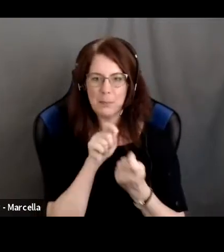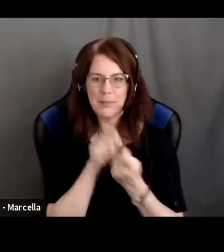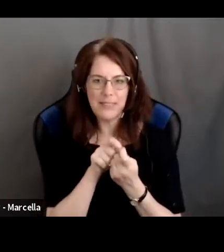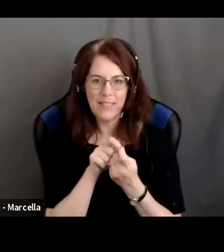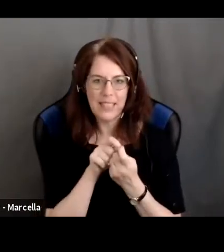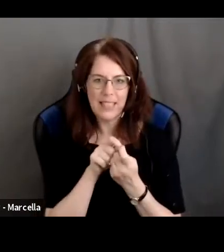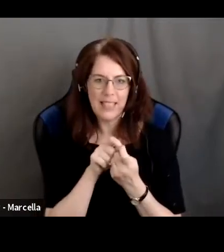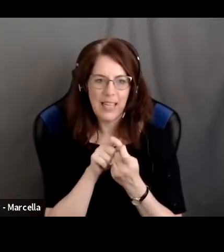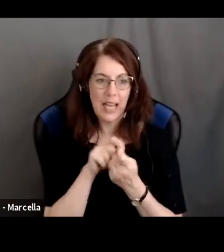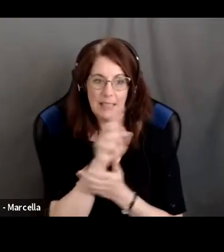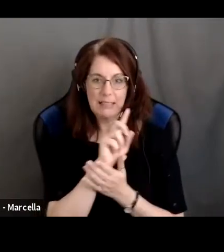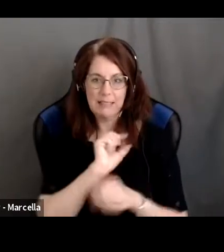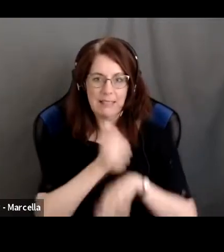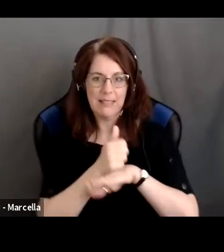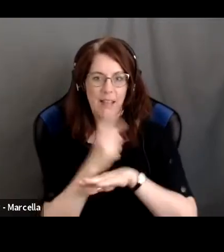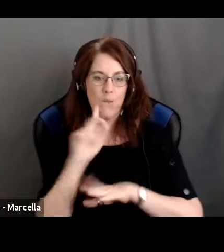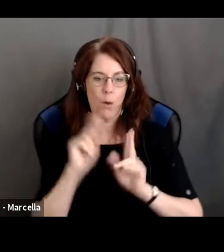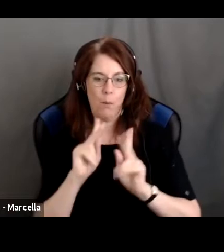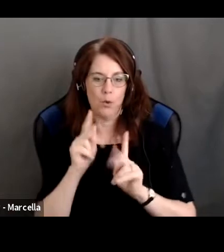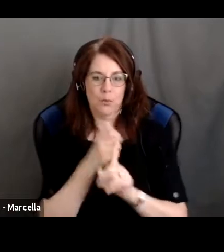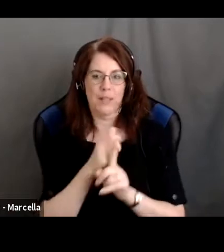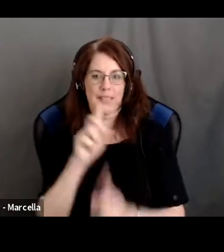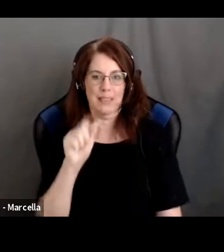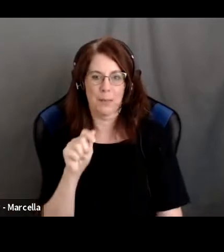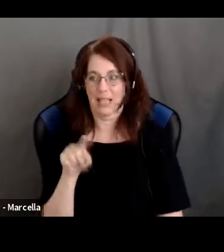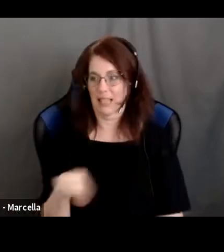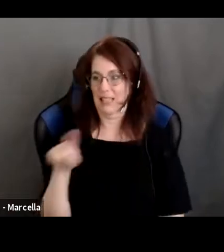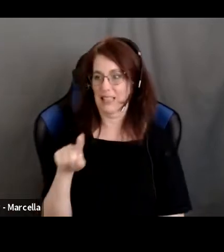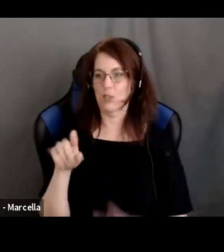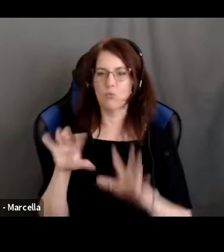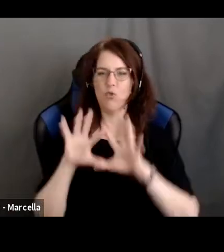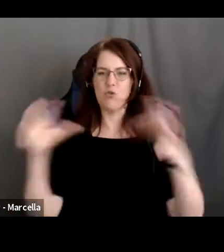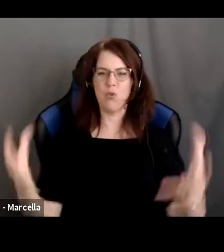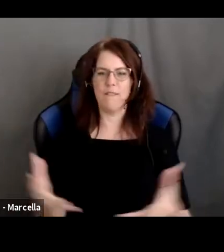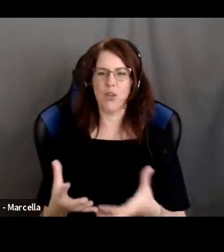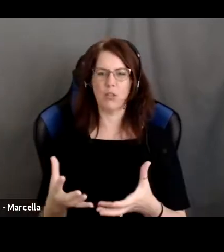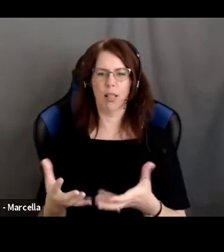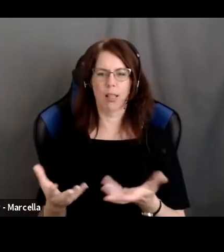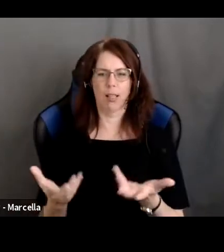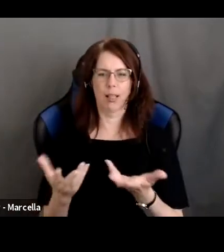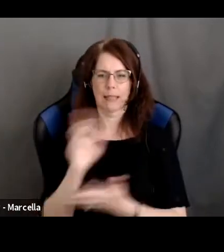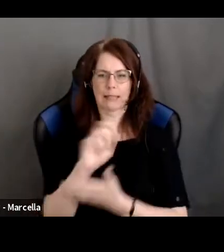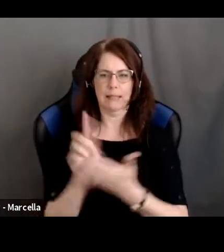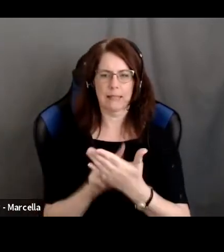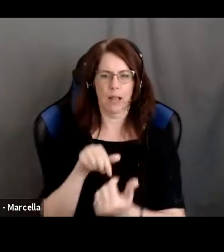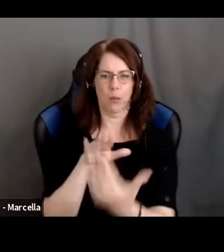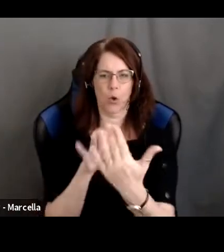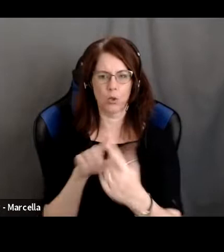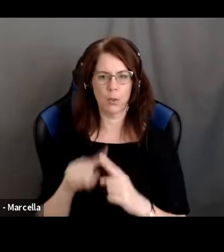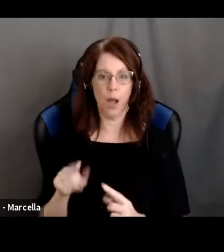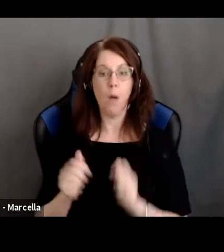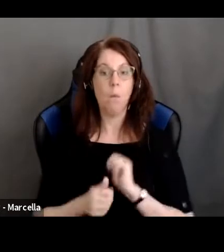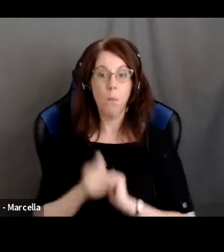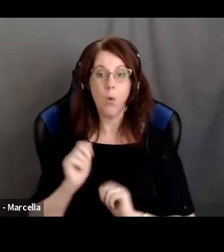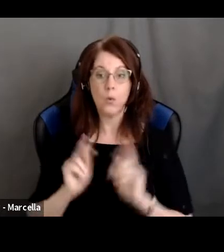specifically designed for people with disabilities. You're looking at more of a universal design approach, but it's things that the most